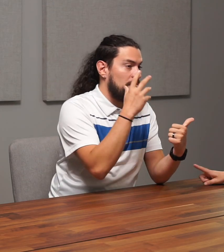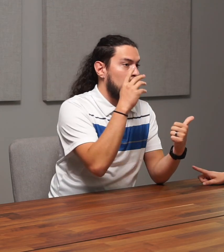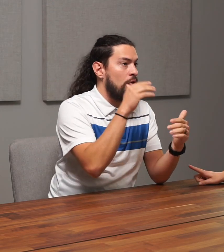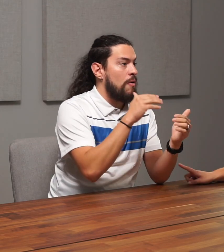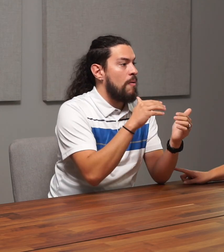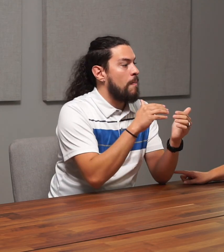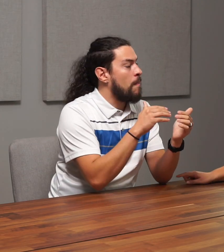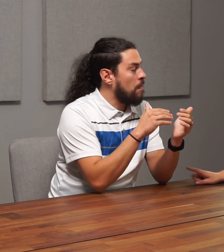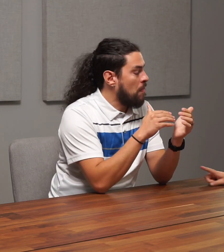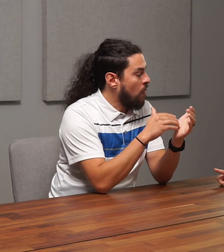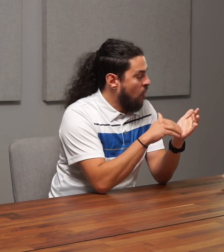forth turn taking